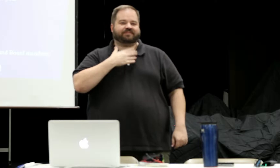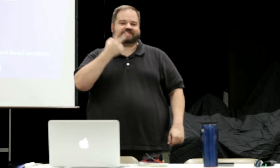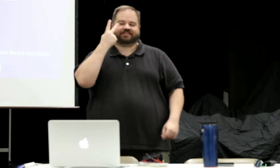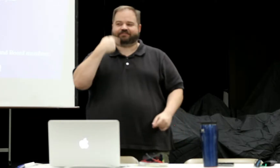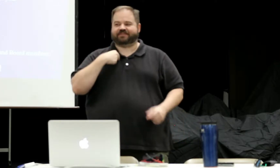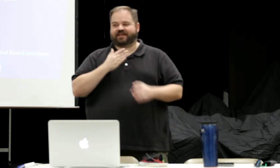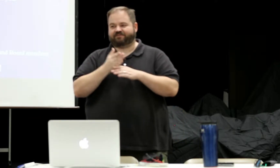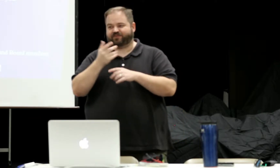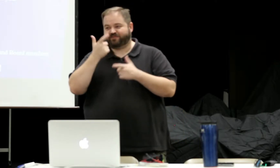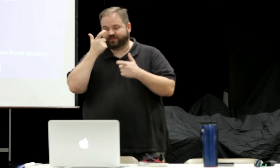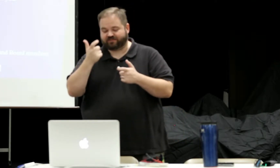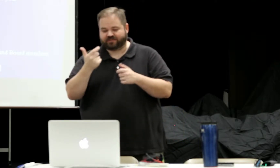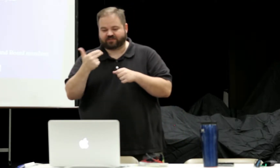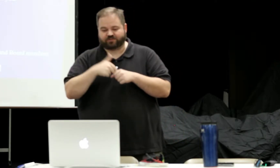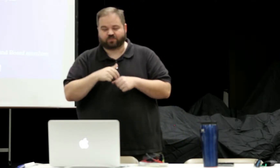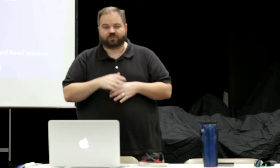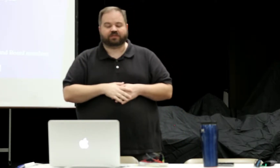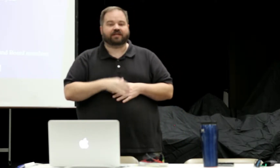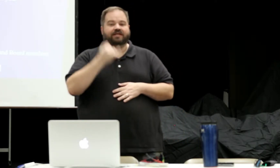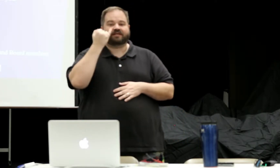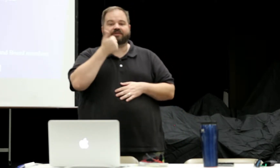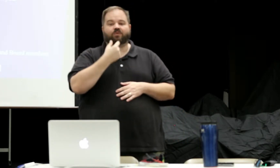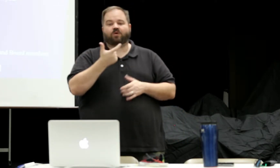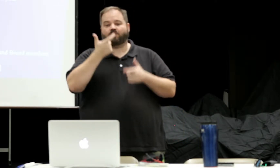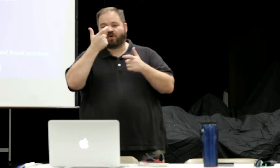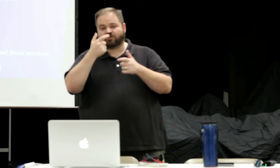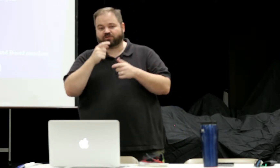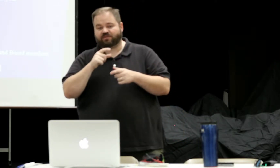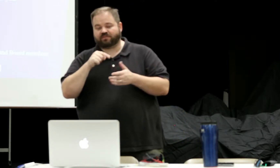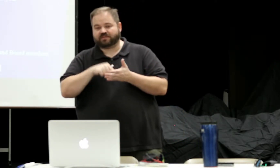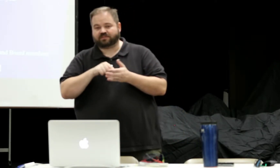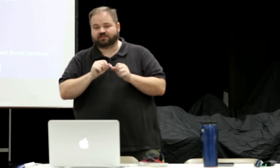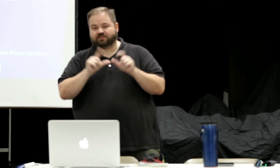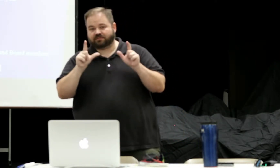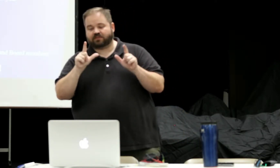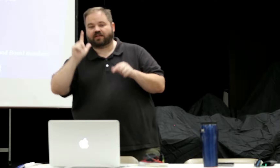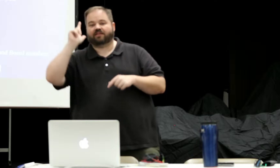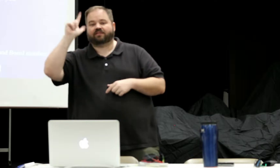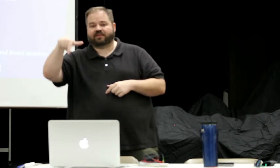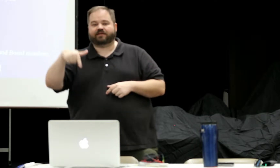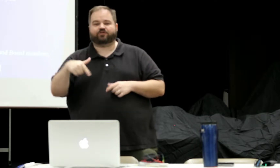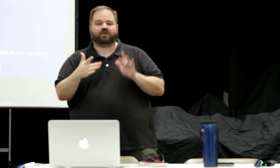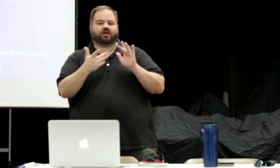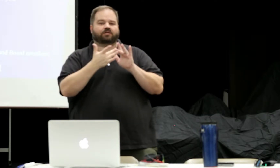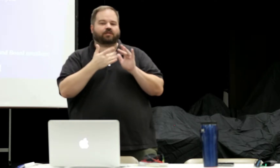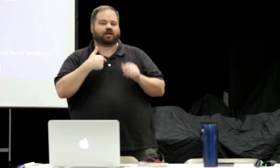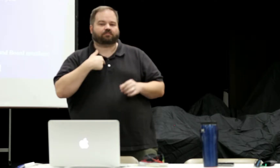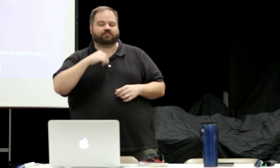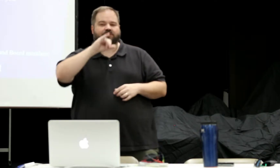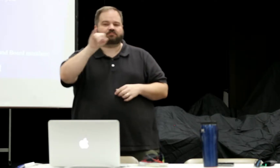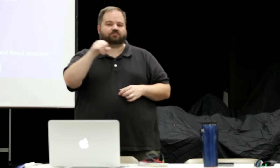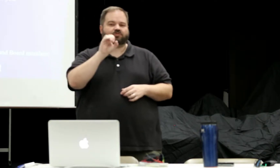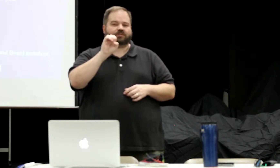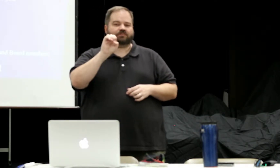Just send me out. So please let me know if you're interested in being a part of this group. And you